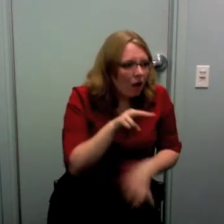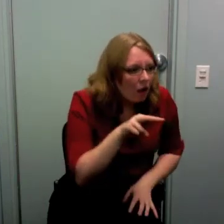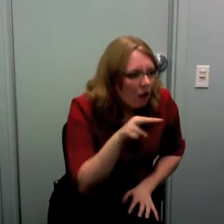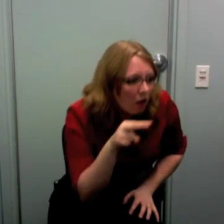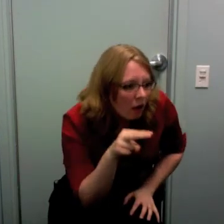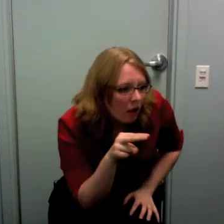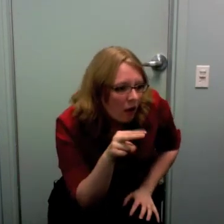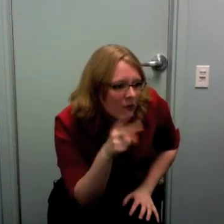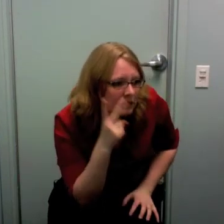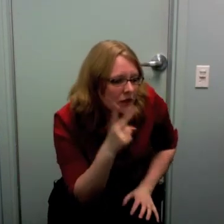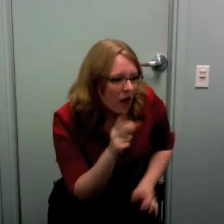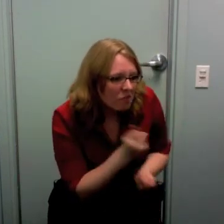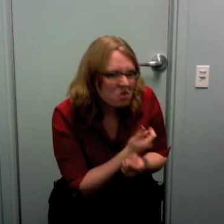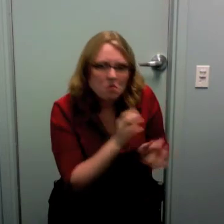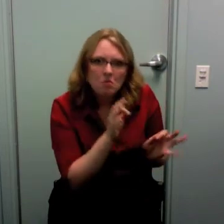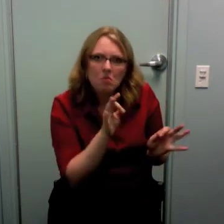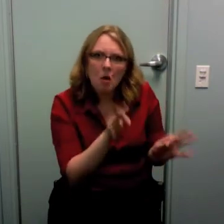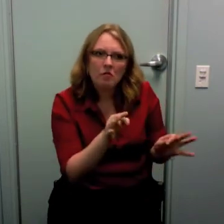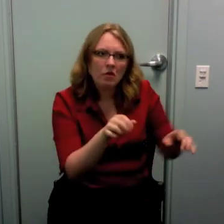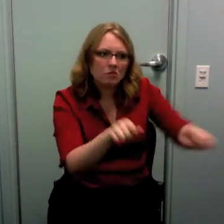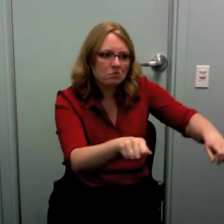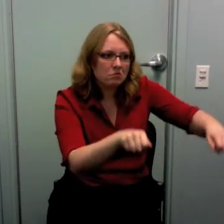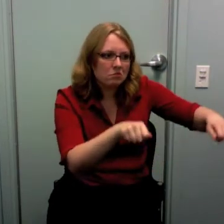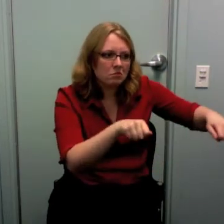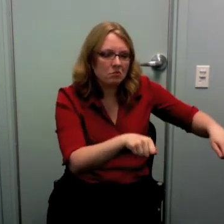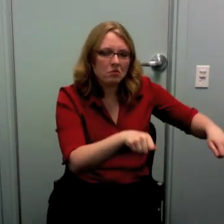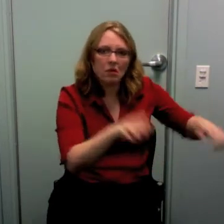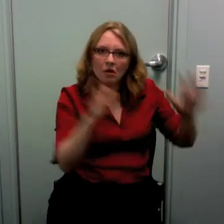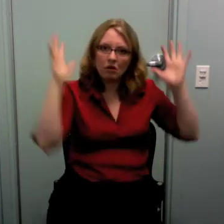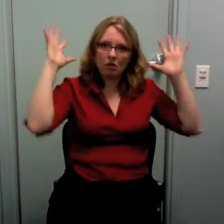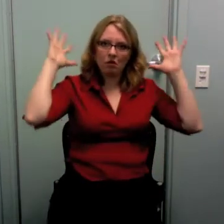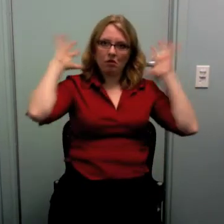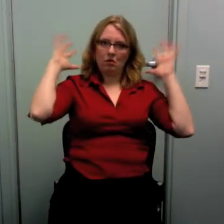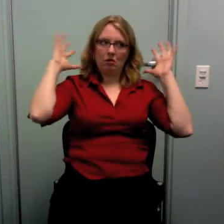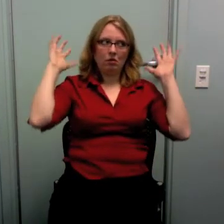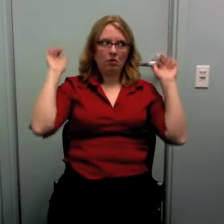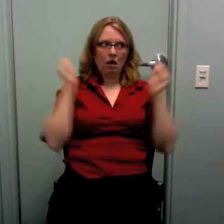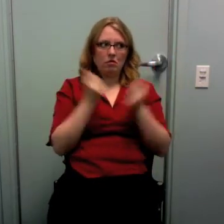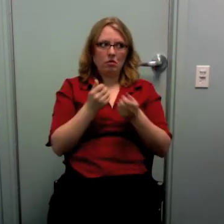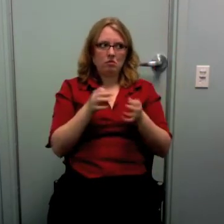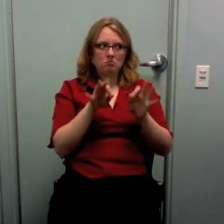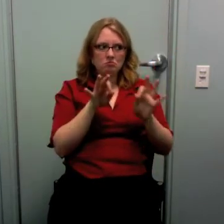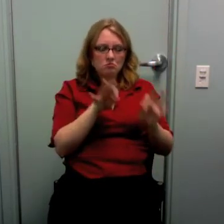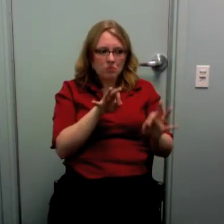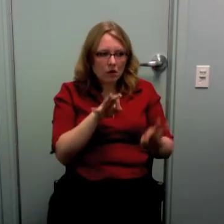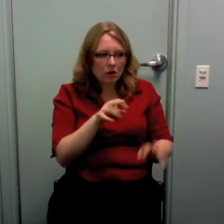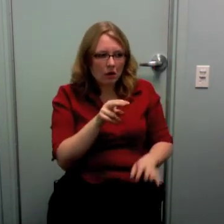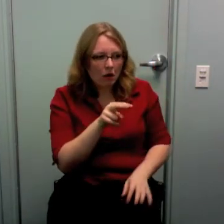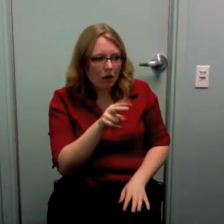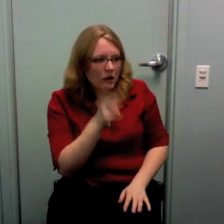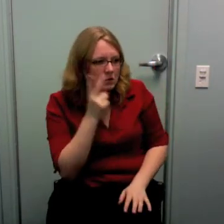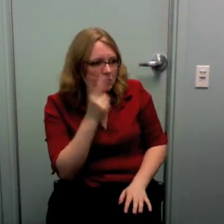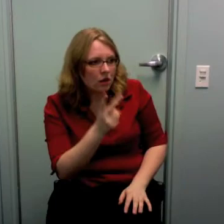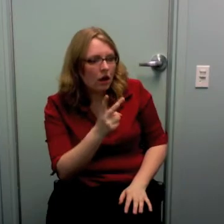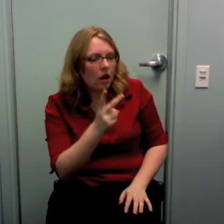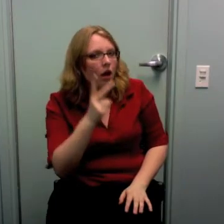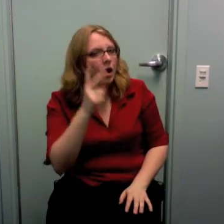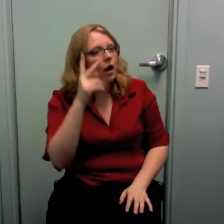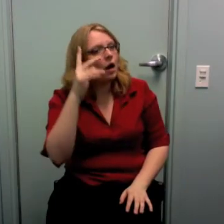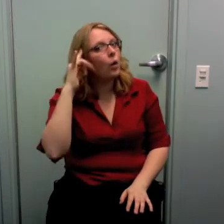place, and the pillow in its place upon the bolster, and upon the pillow was a pool of golden curls, and